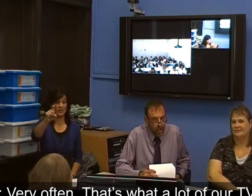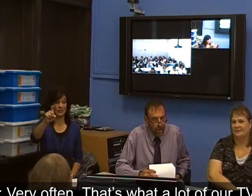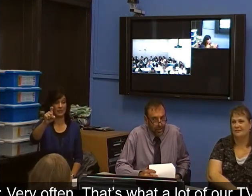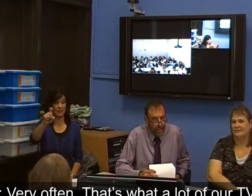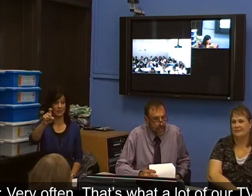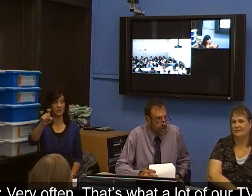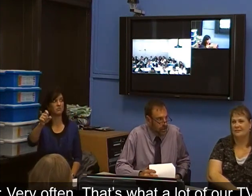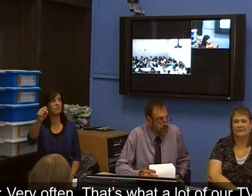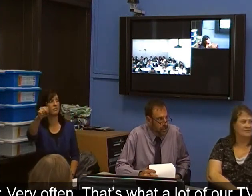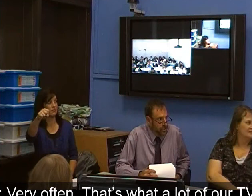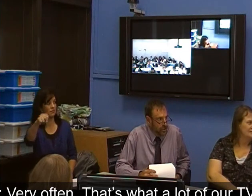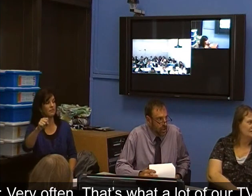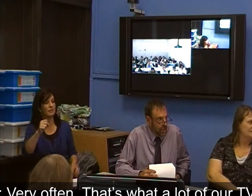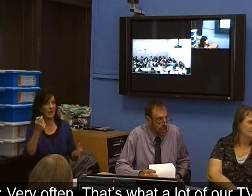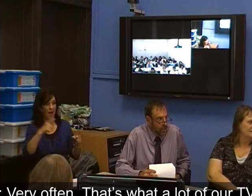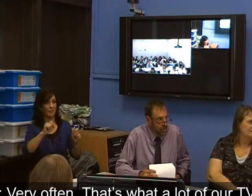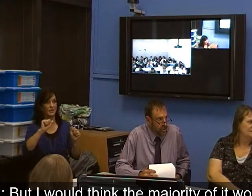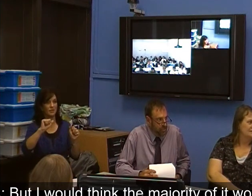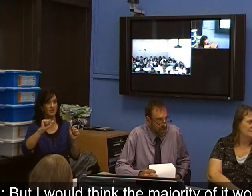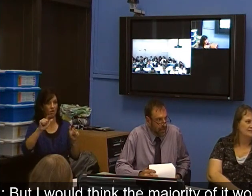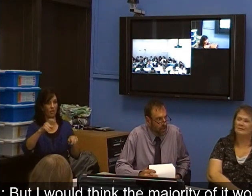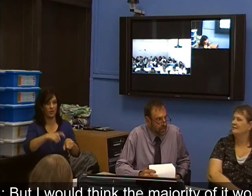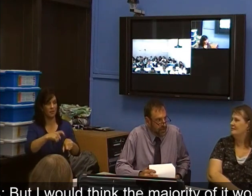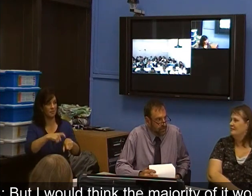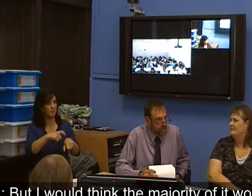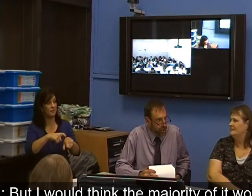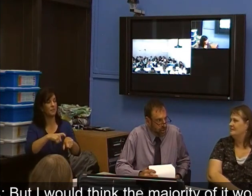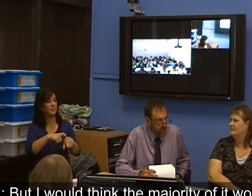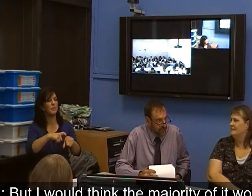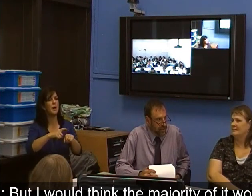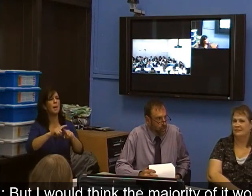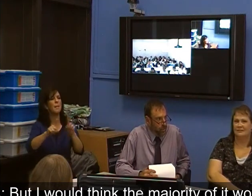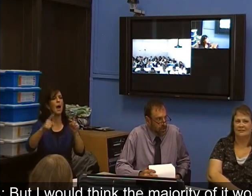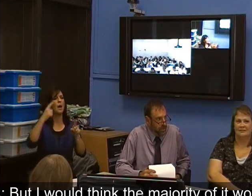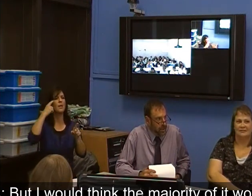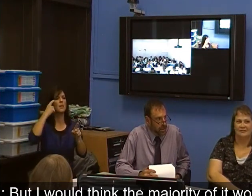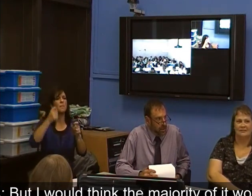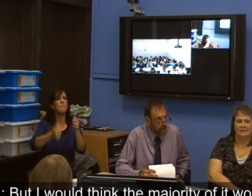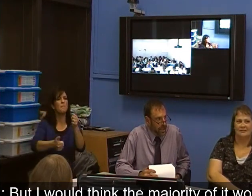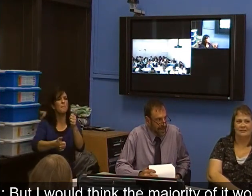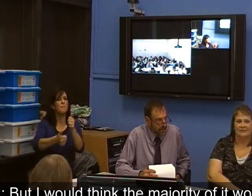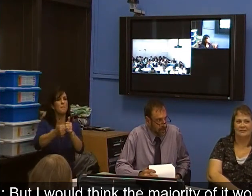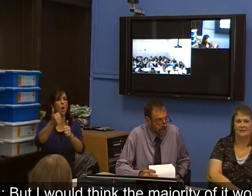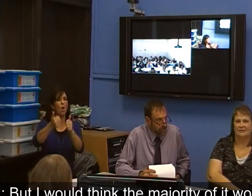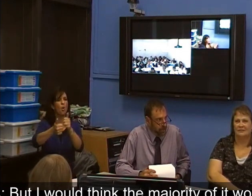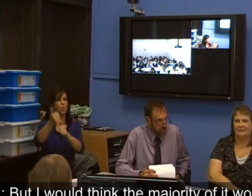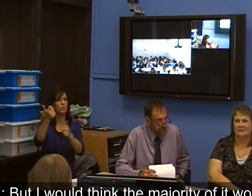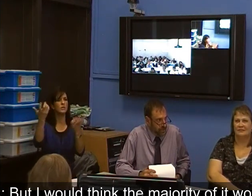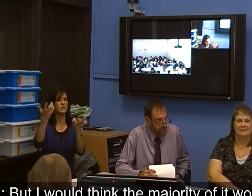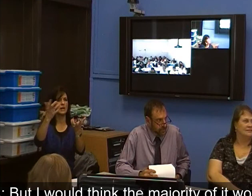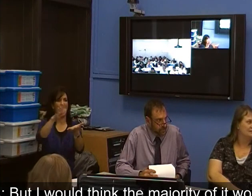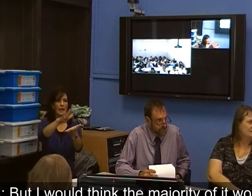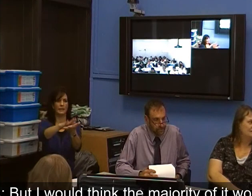Very often. Oh, yes. Yeah. And for a lot of our TBIs do. But I would think the majority of it would be academic purpose.